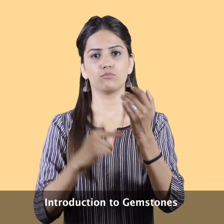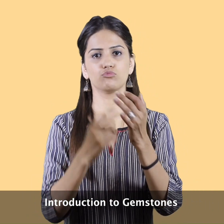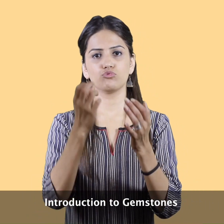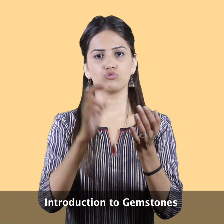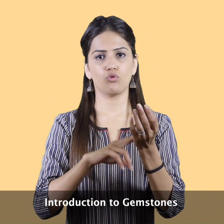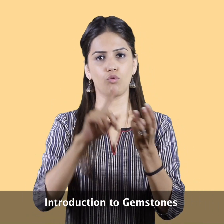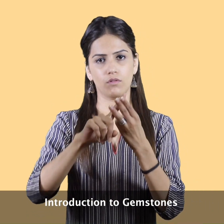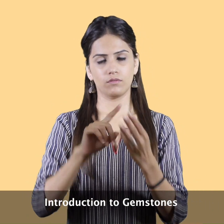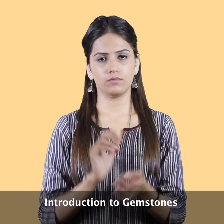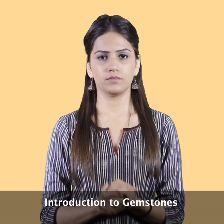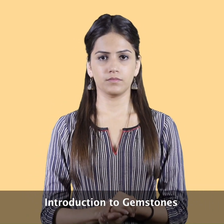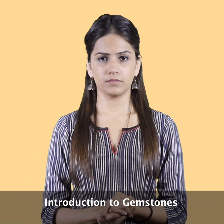Introduction to Gemstones.